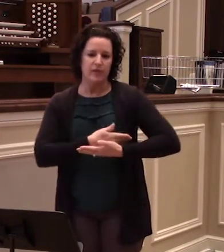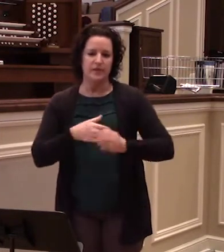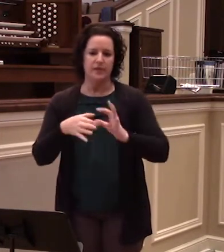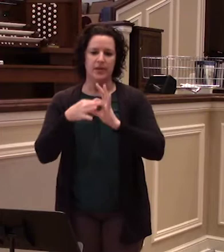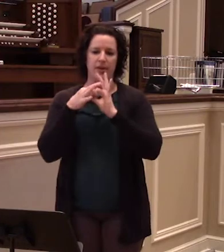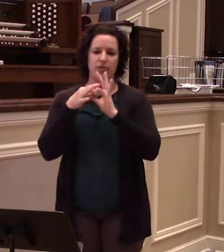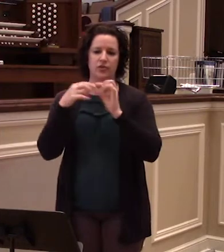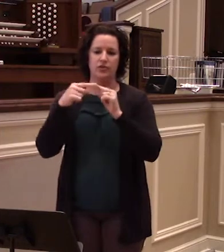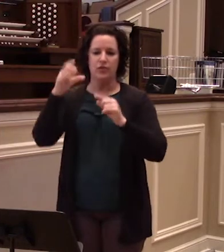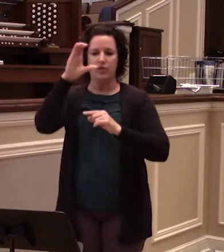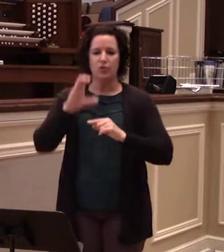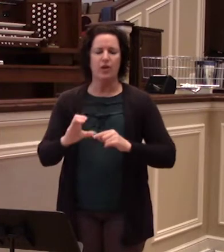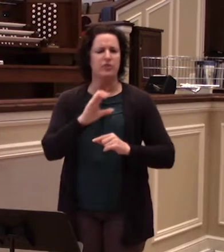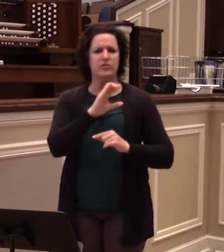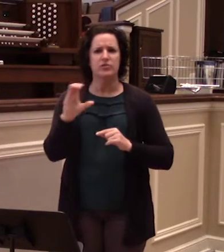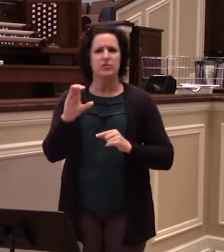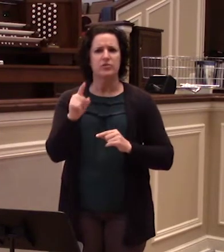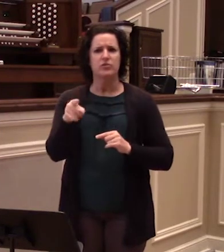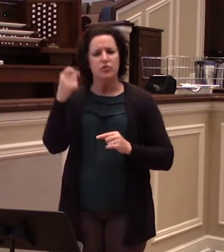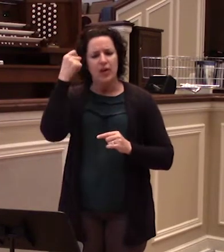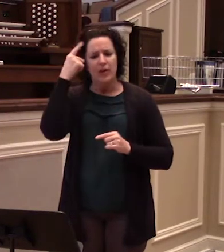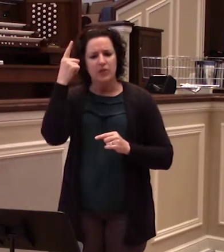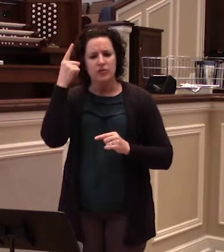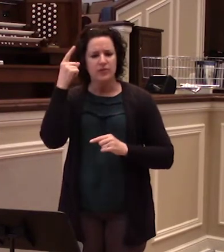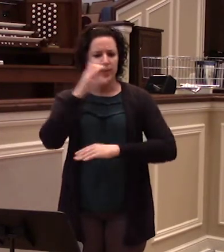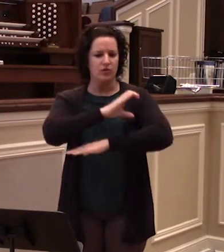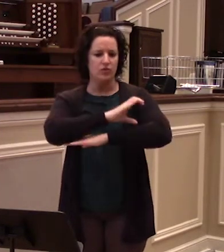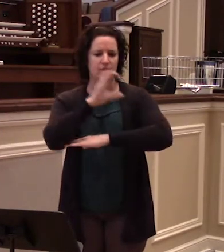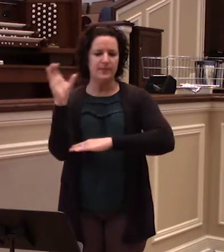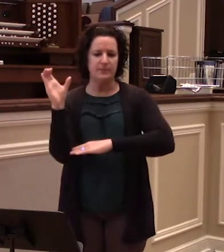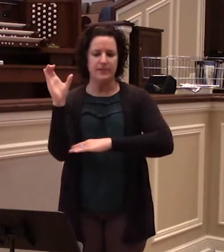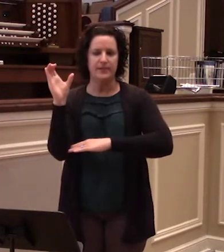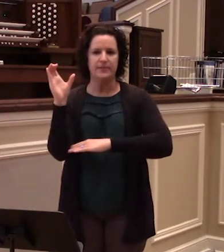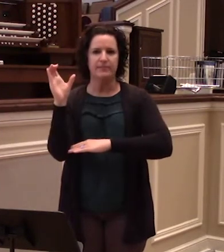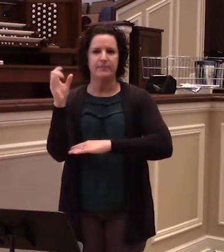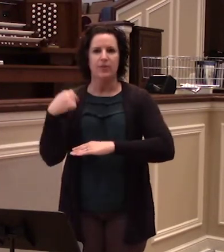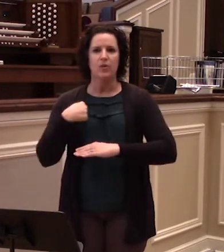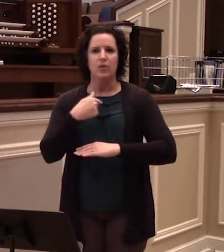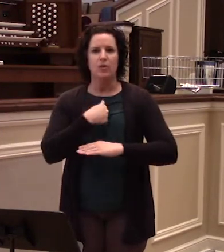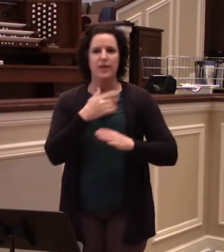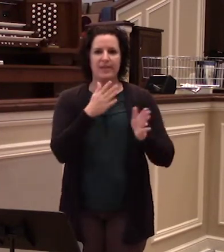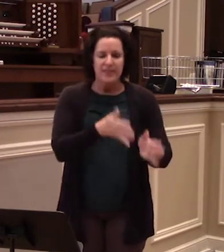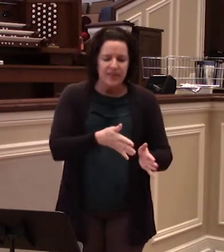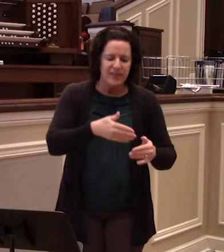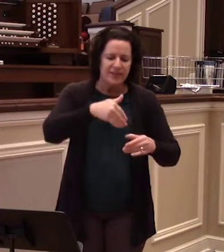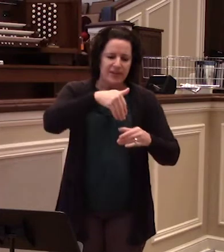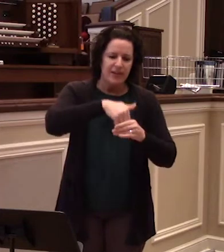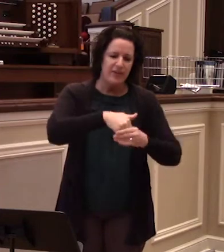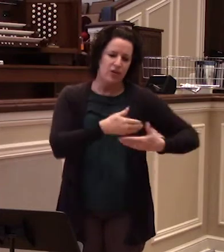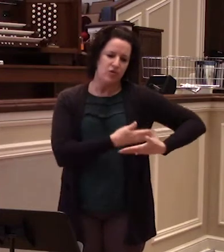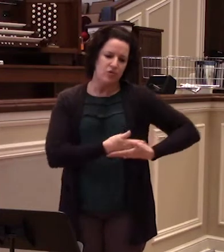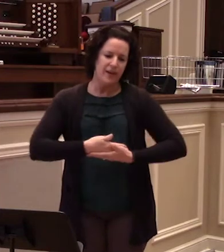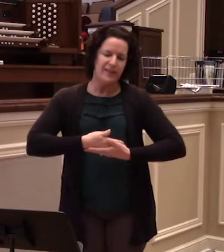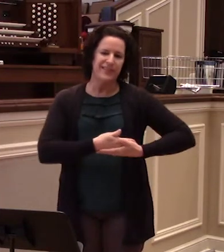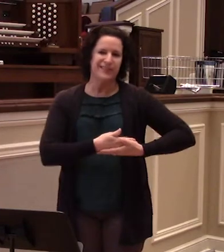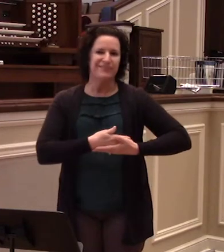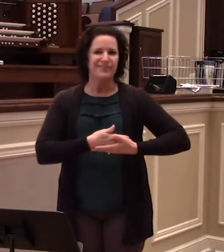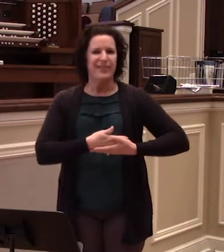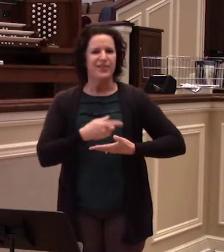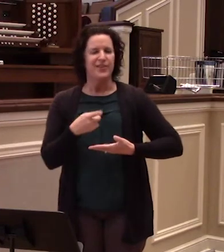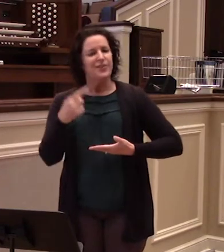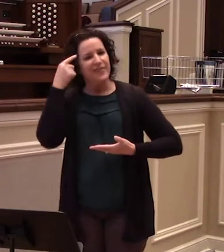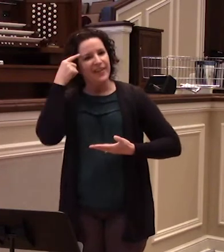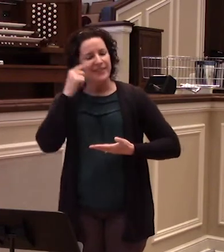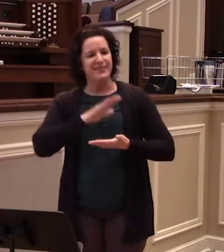cross, you haven't understood the story of Christmas. We leave it in the cradle, then it's a nice little story about a sweet little baby